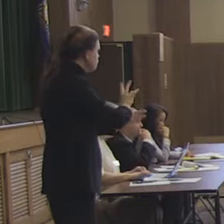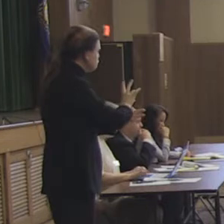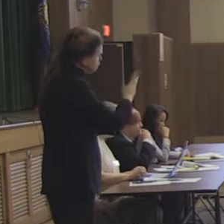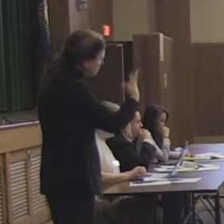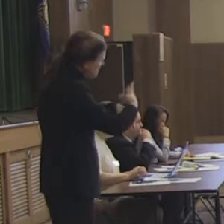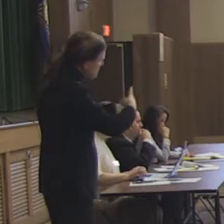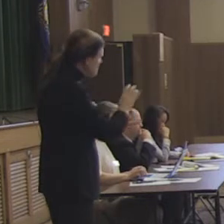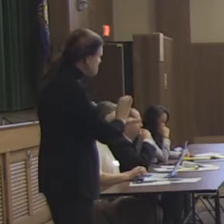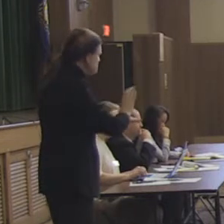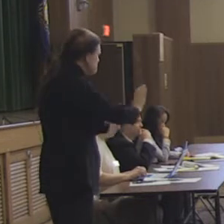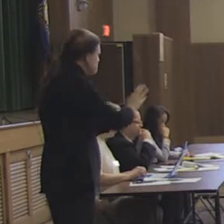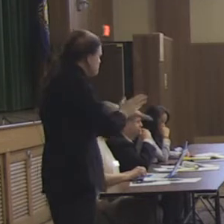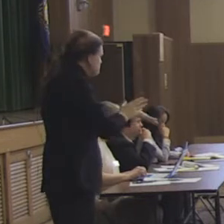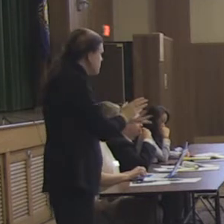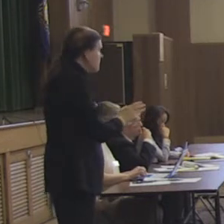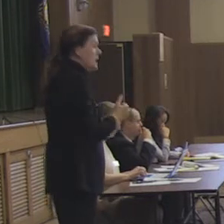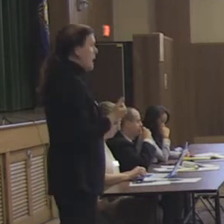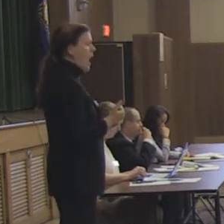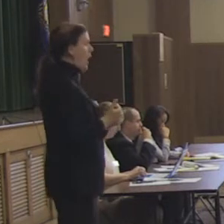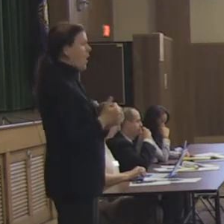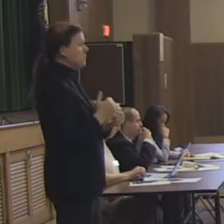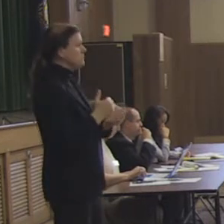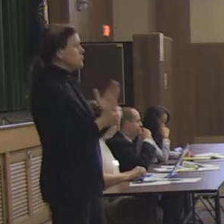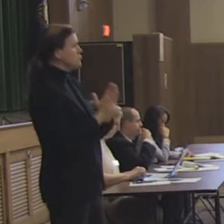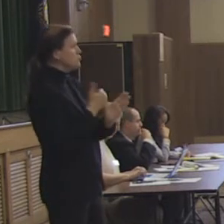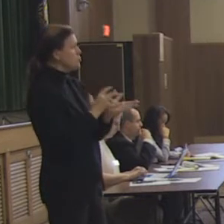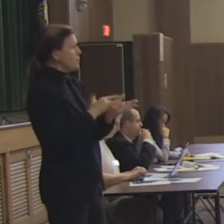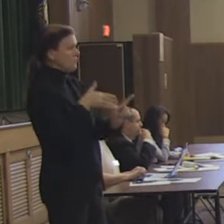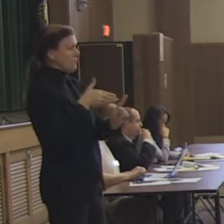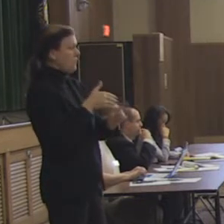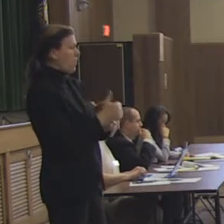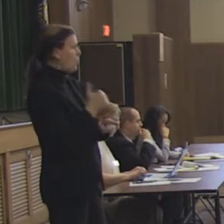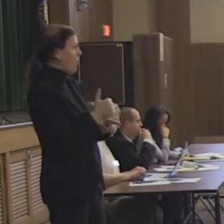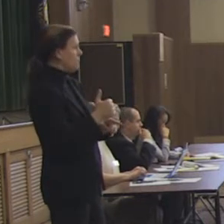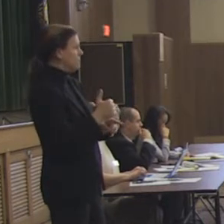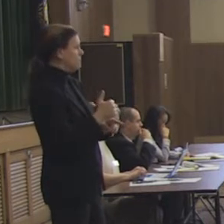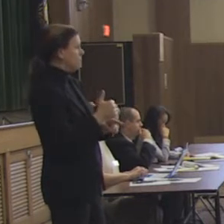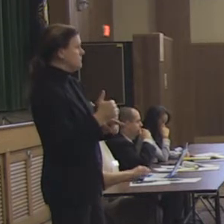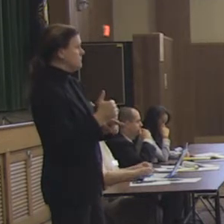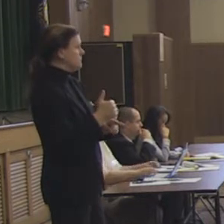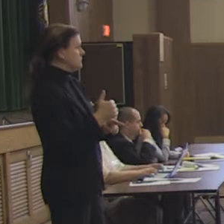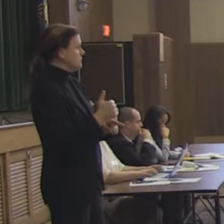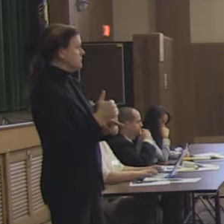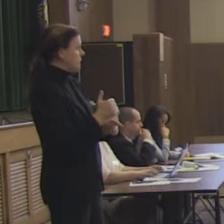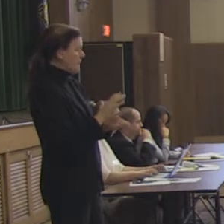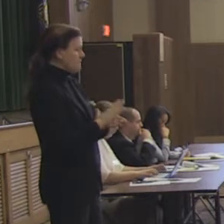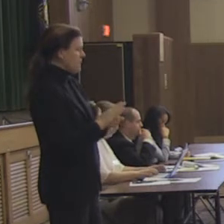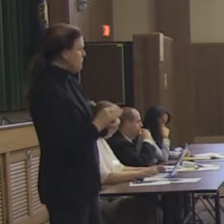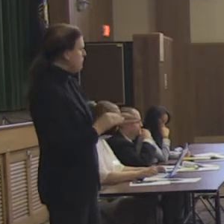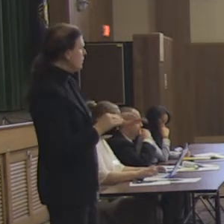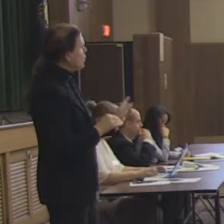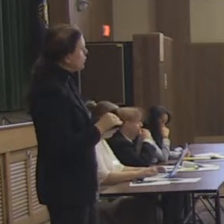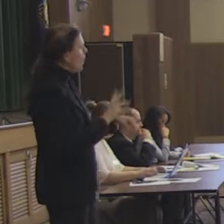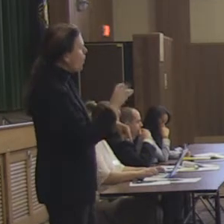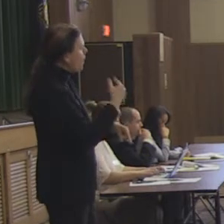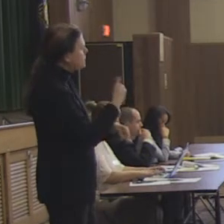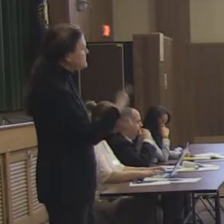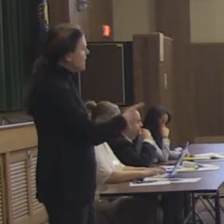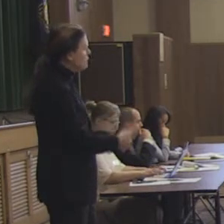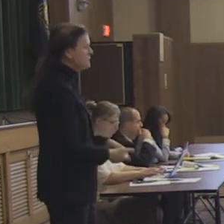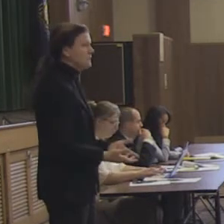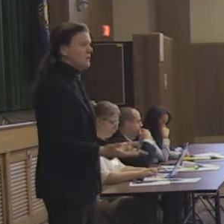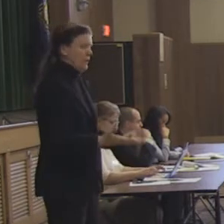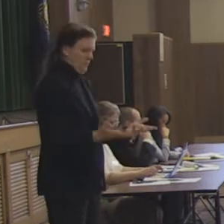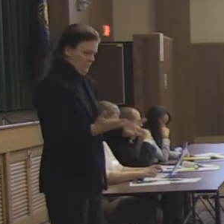appointment. Now, with our new vendor, patients are given written prescriptions.